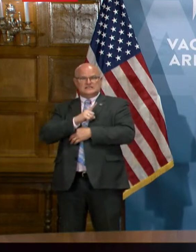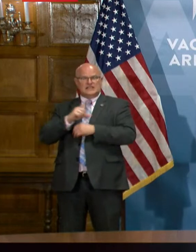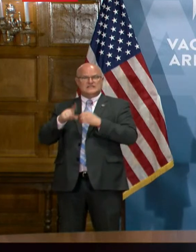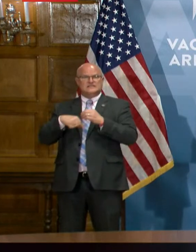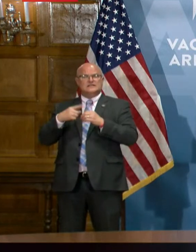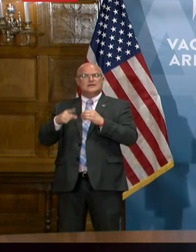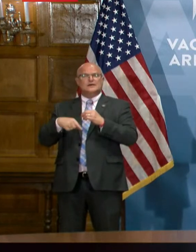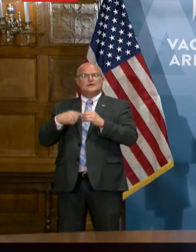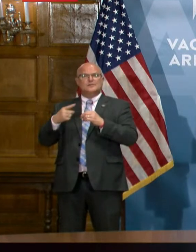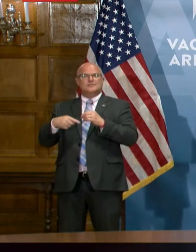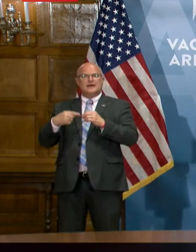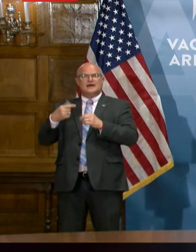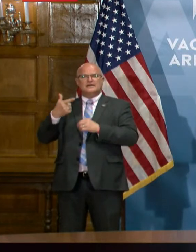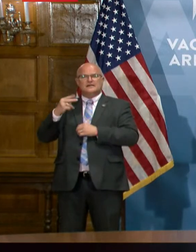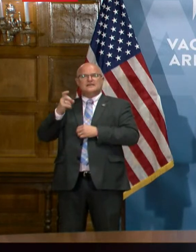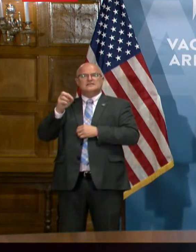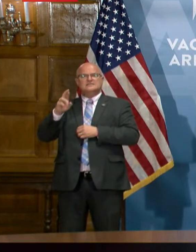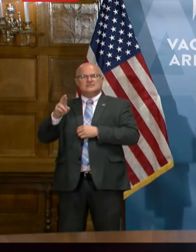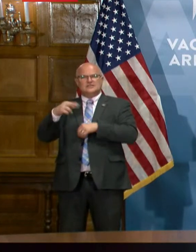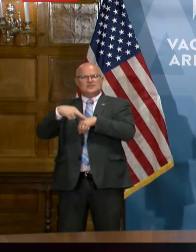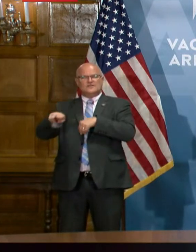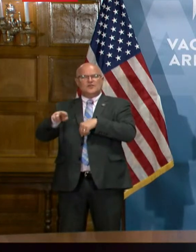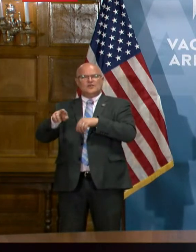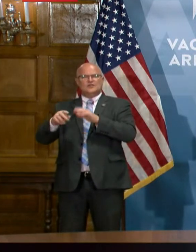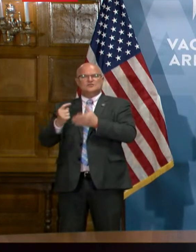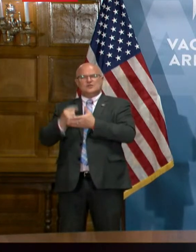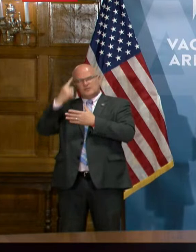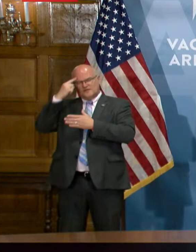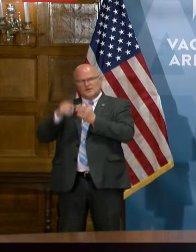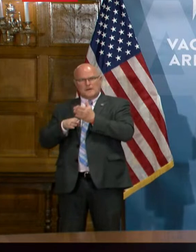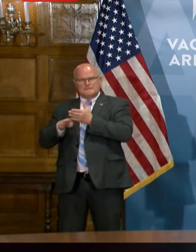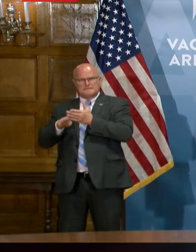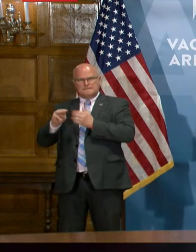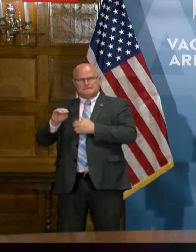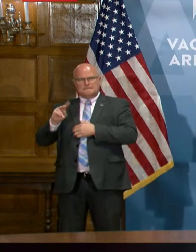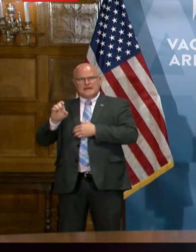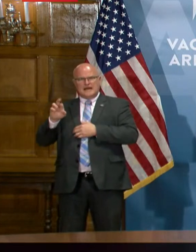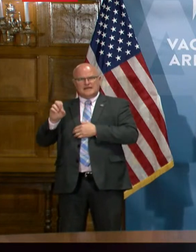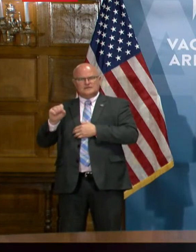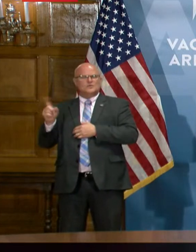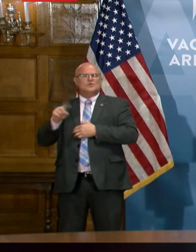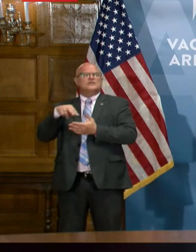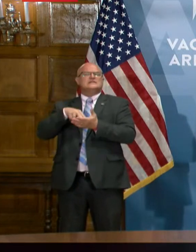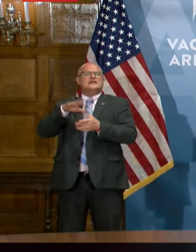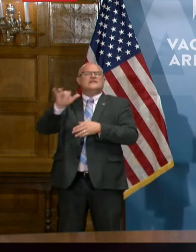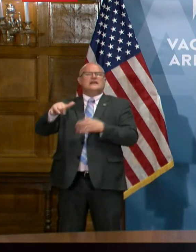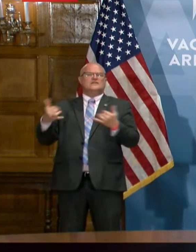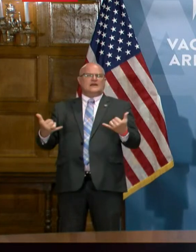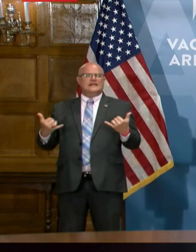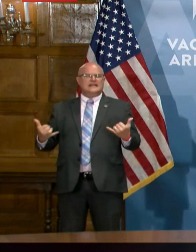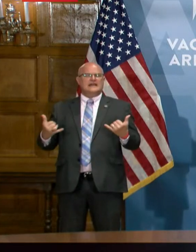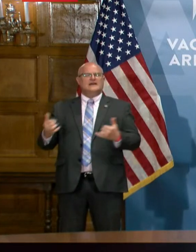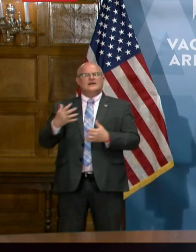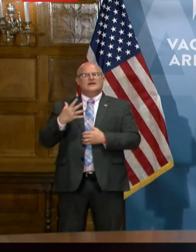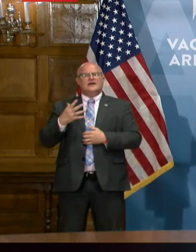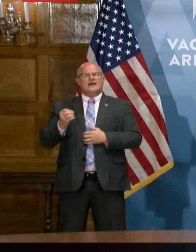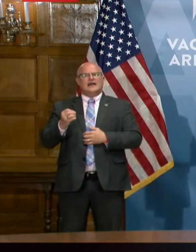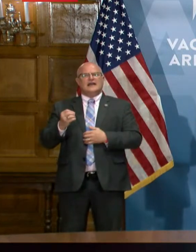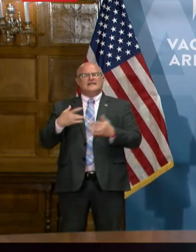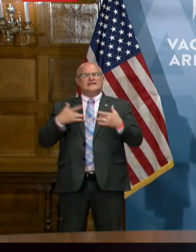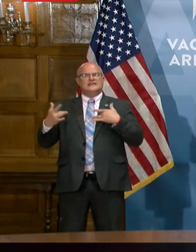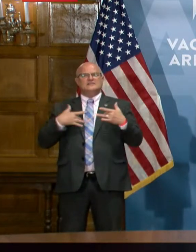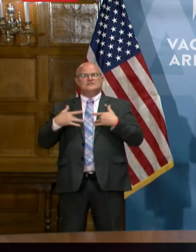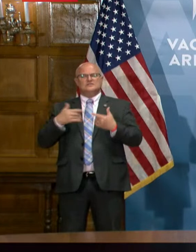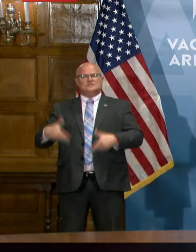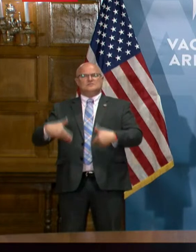on gender-confirming treatments for minors. Wanted to see where you stand on that at this point, and the concerns